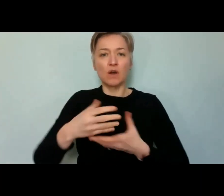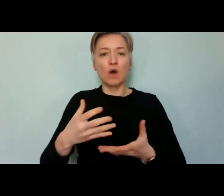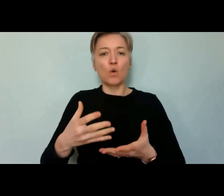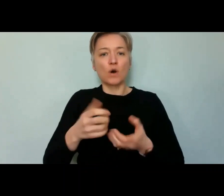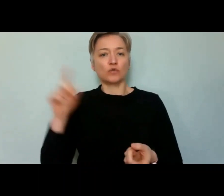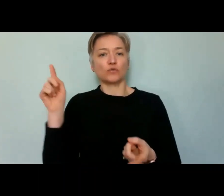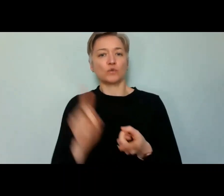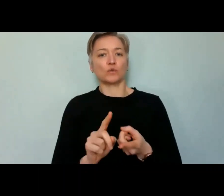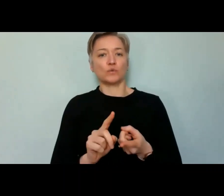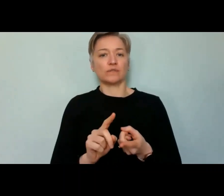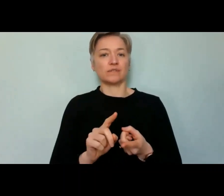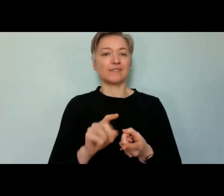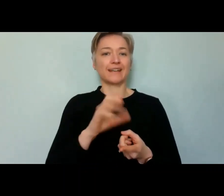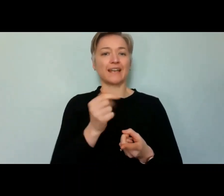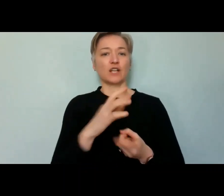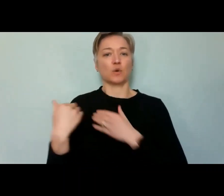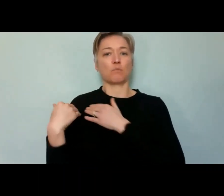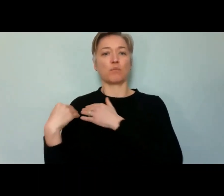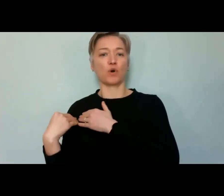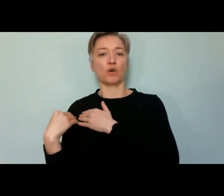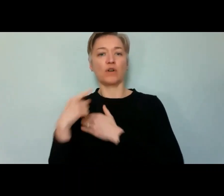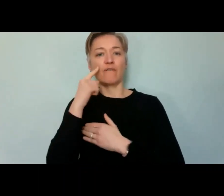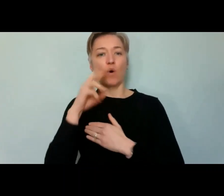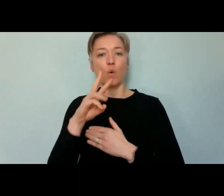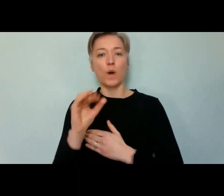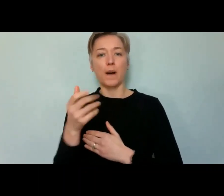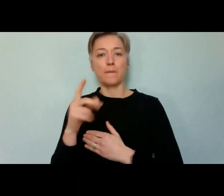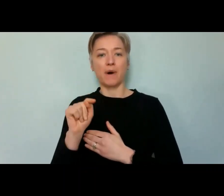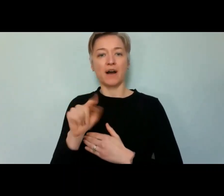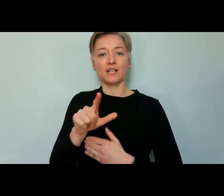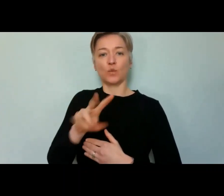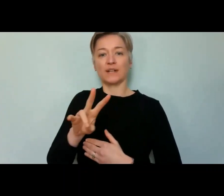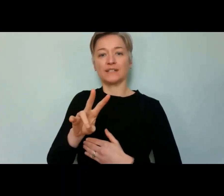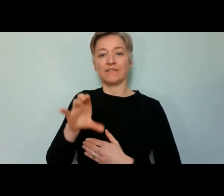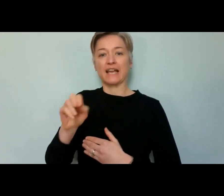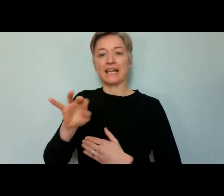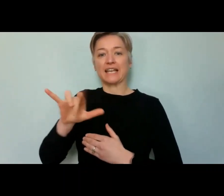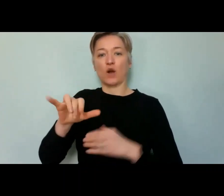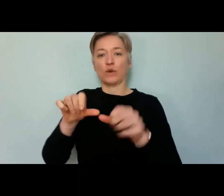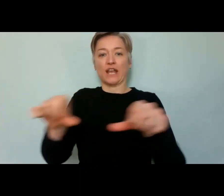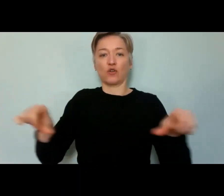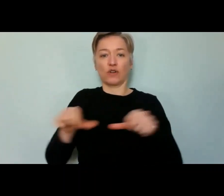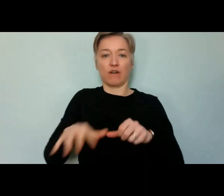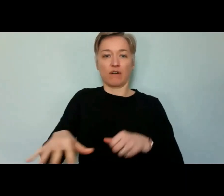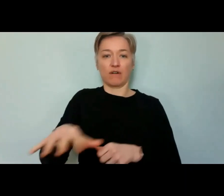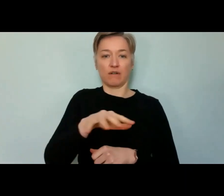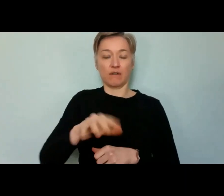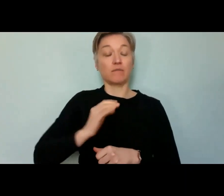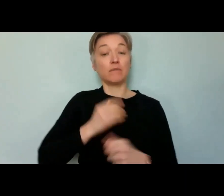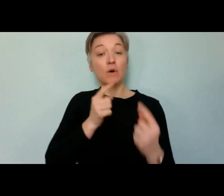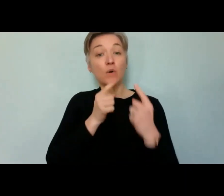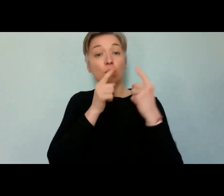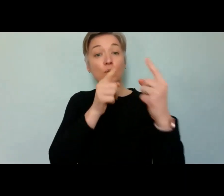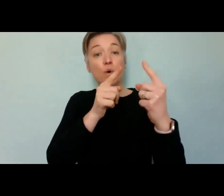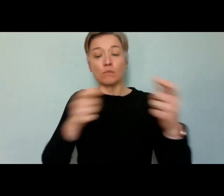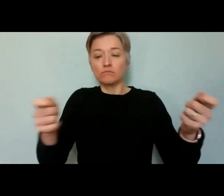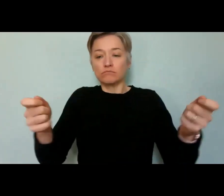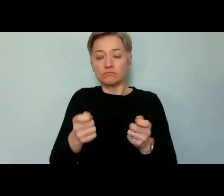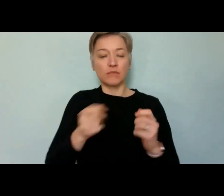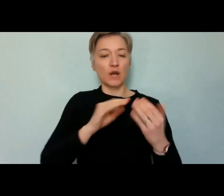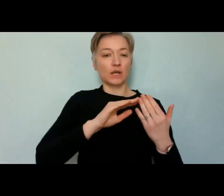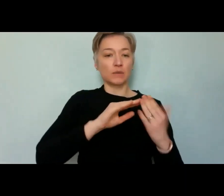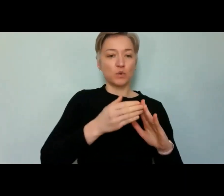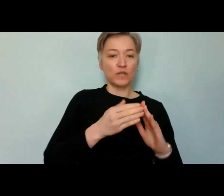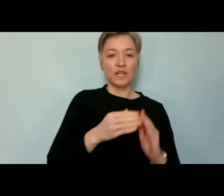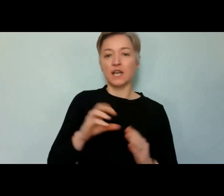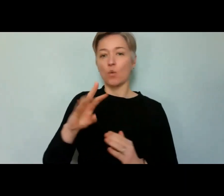burden of cancer within Wilmot's 27 county catchment area. Our mission is to bring together the community and Wilmot in